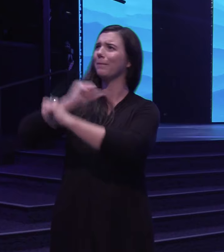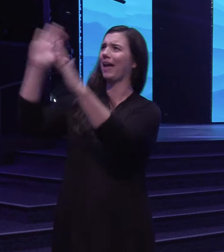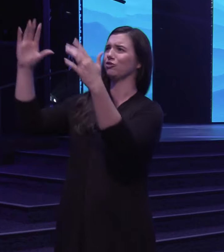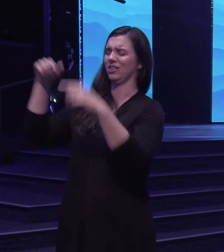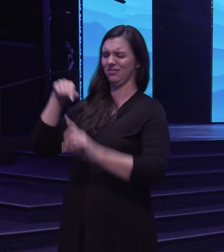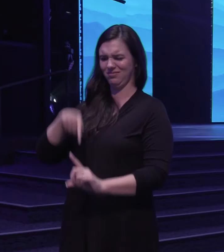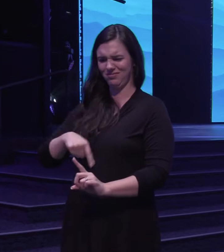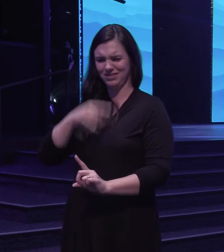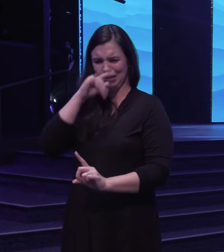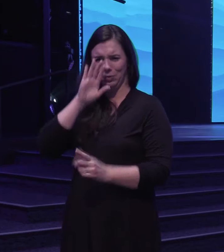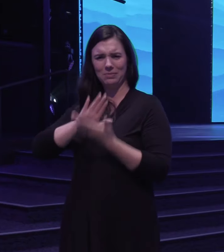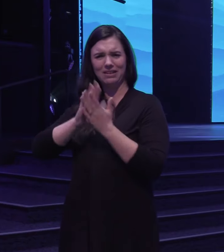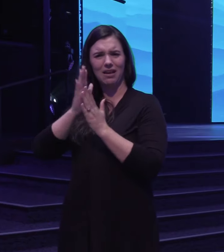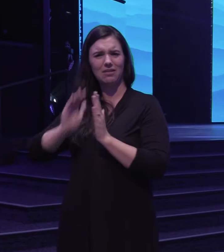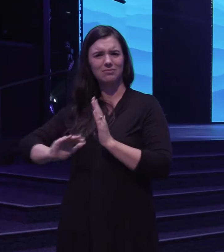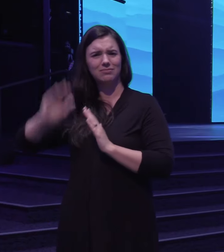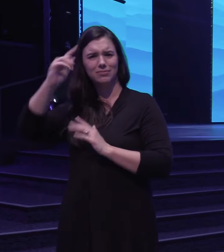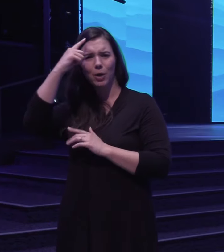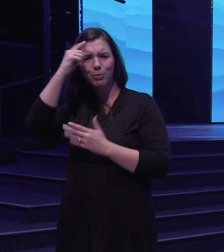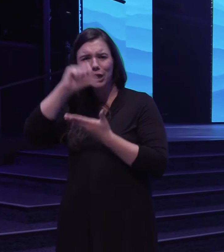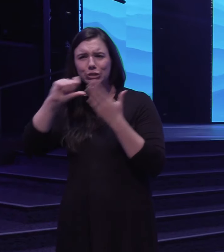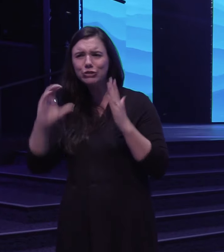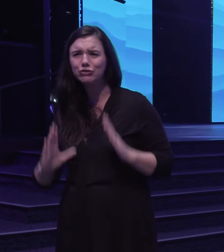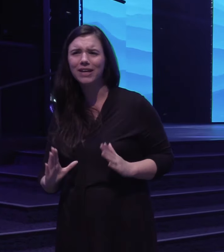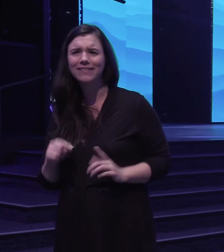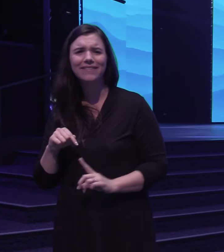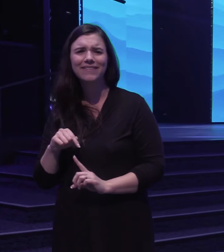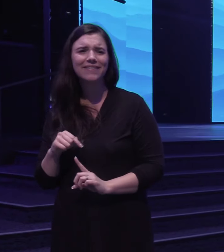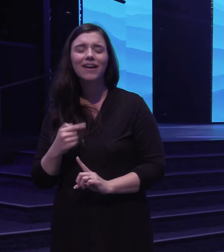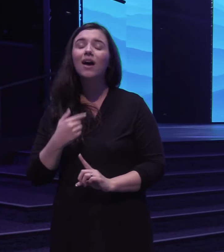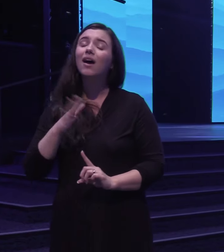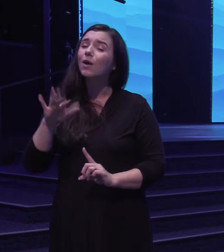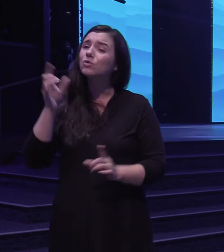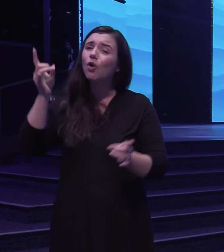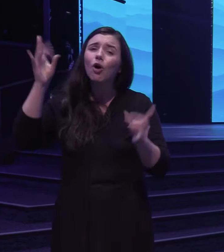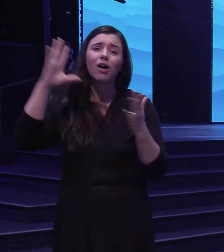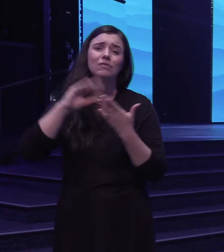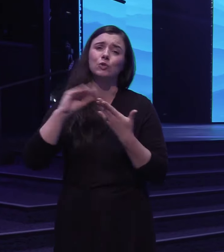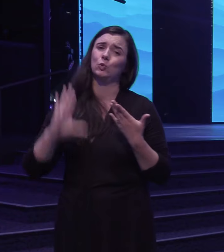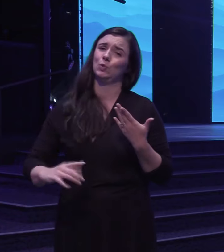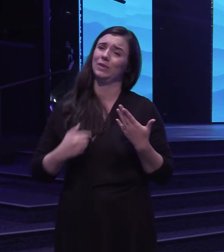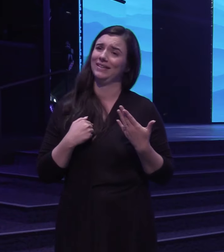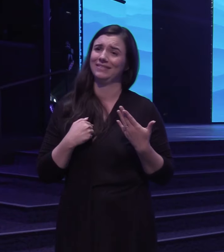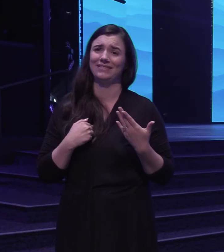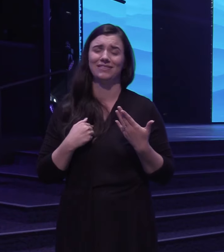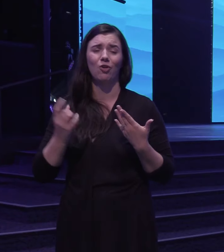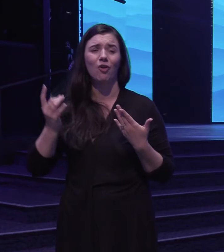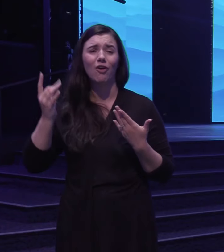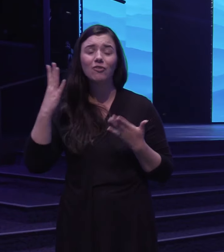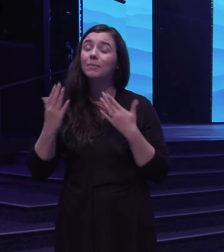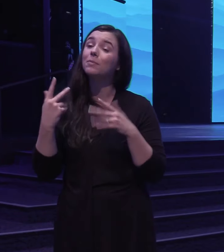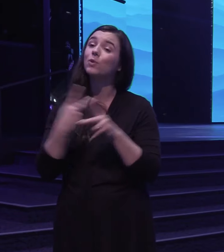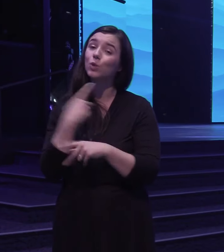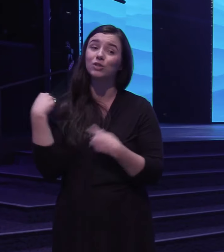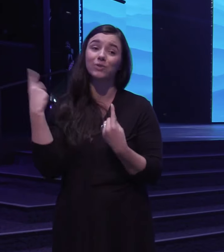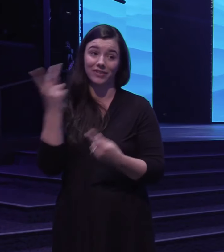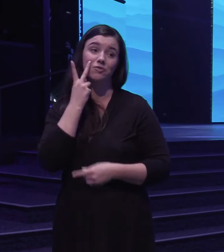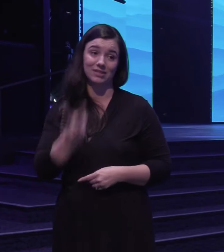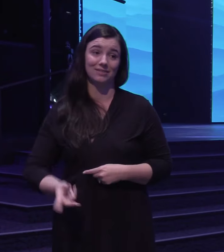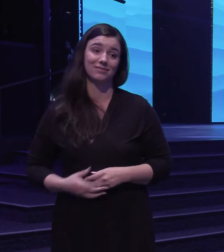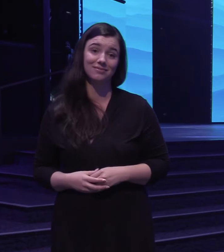that this guy would grow up and be a brain surgeon. I mean, I was a horrible student, probably the worst student you've ever